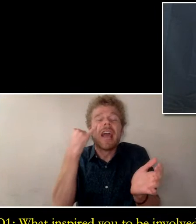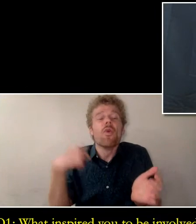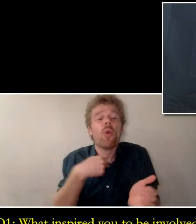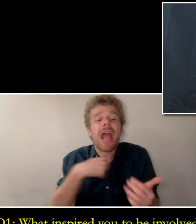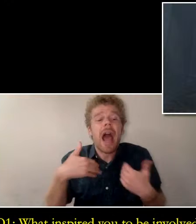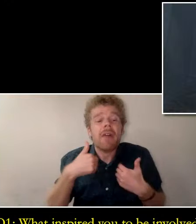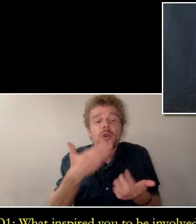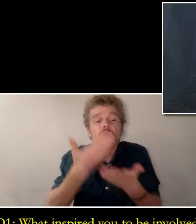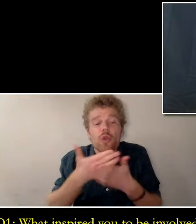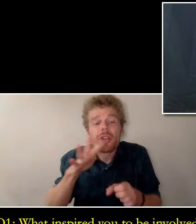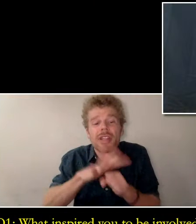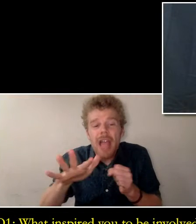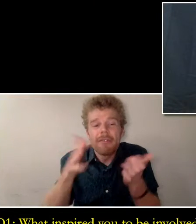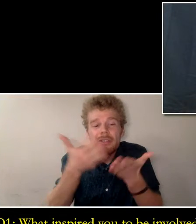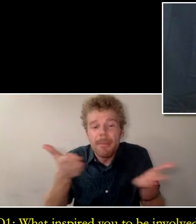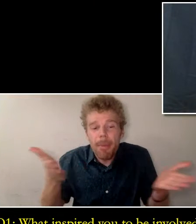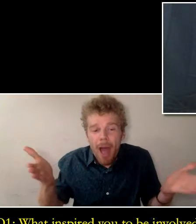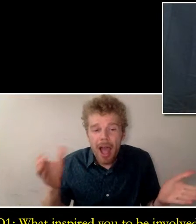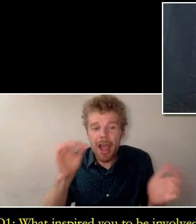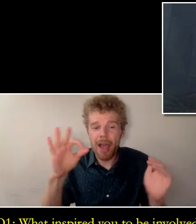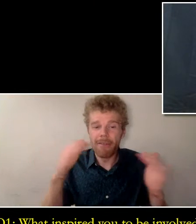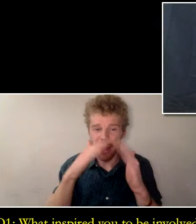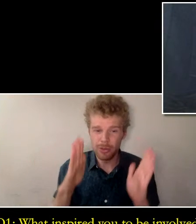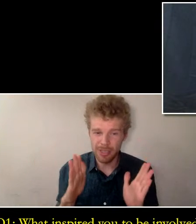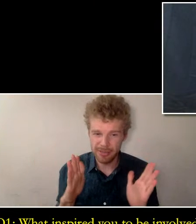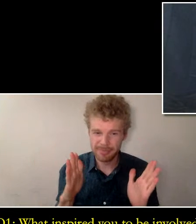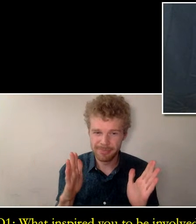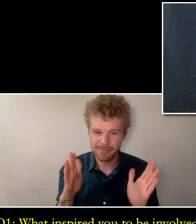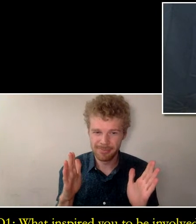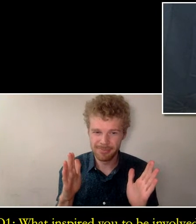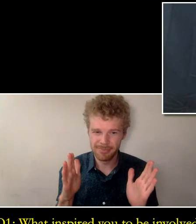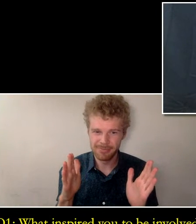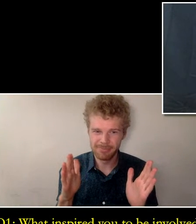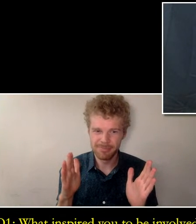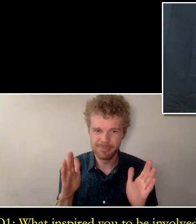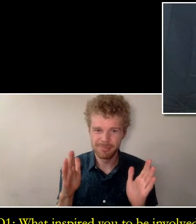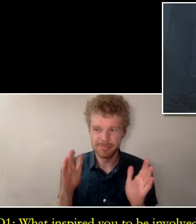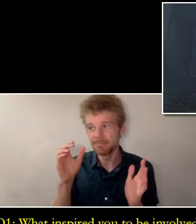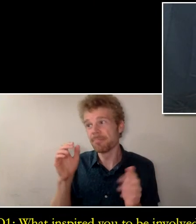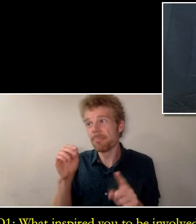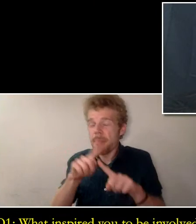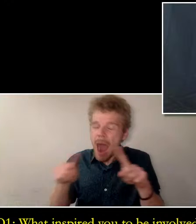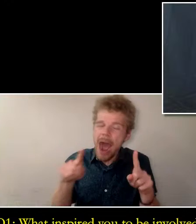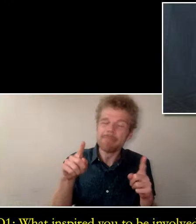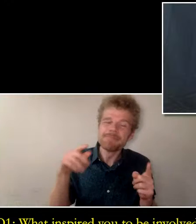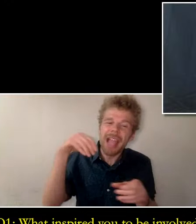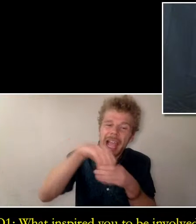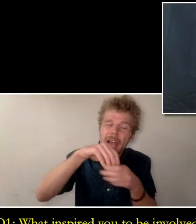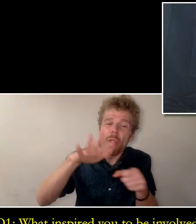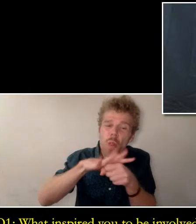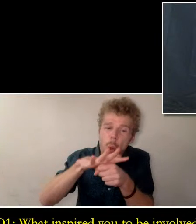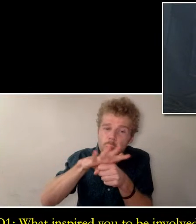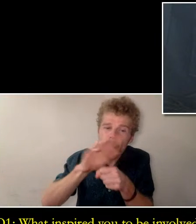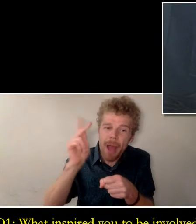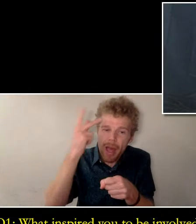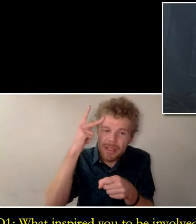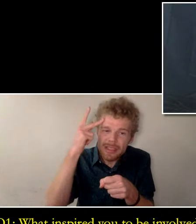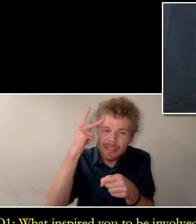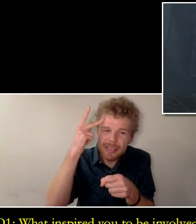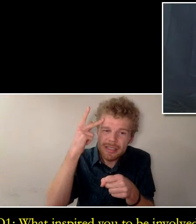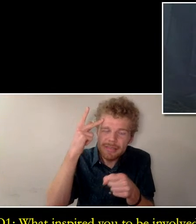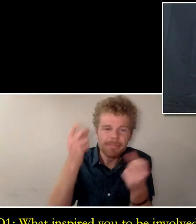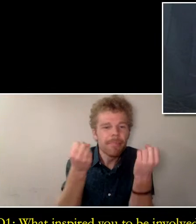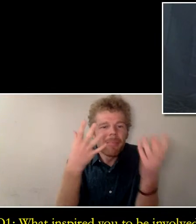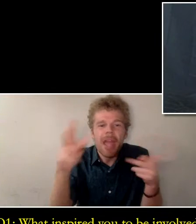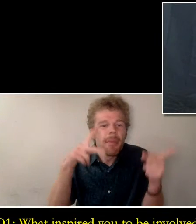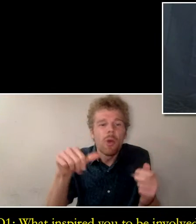housing is a human right. You should be able to live anywhere that you want, because there should be